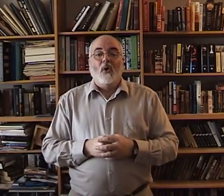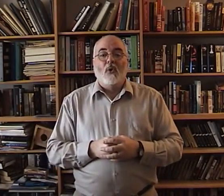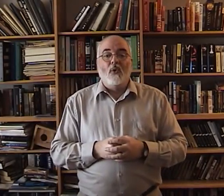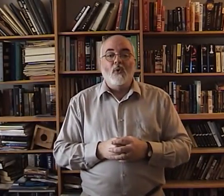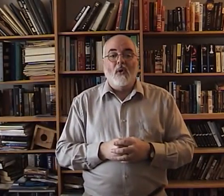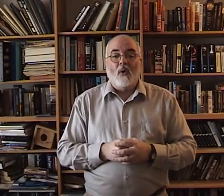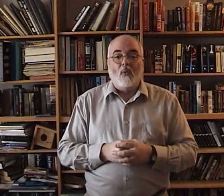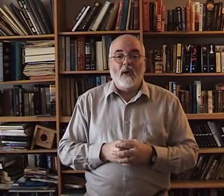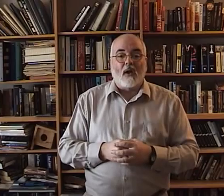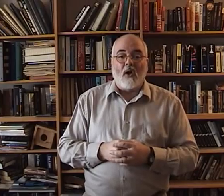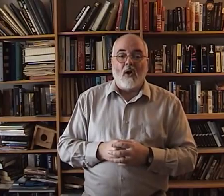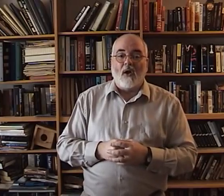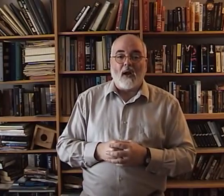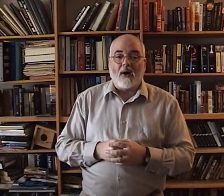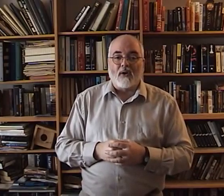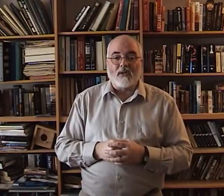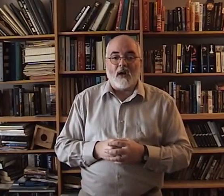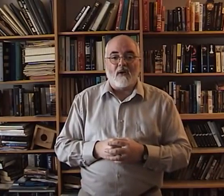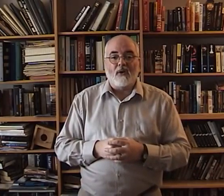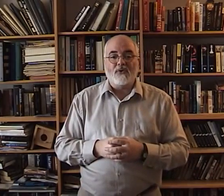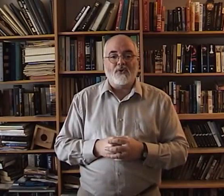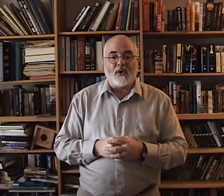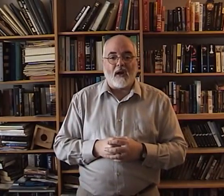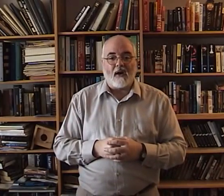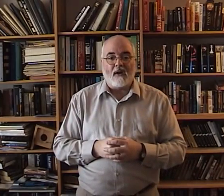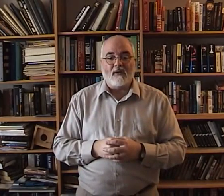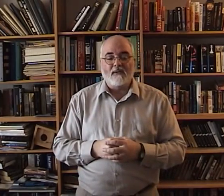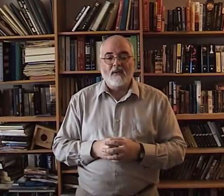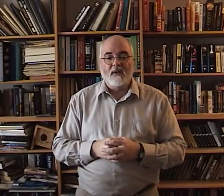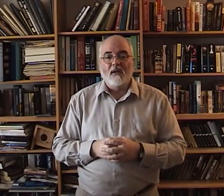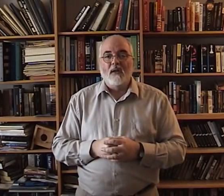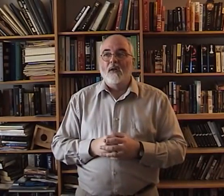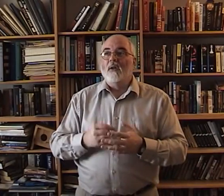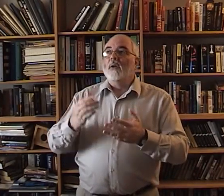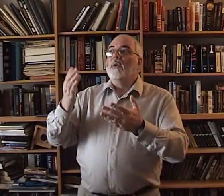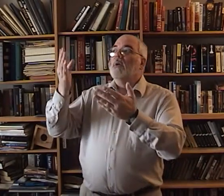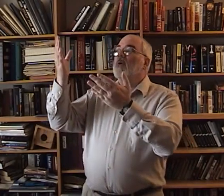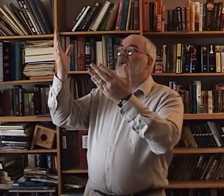Who will all our sorrows share? Who